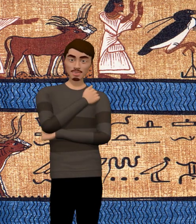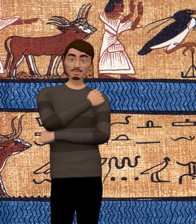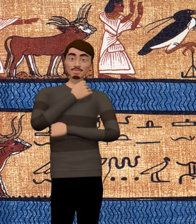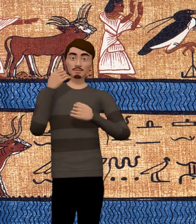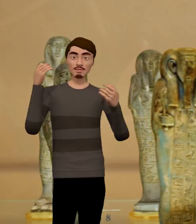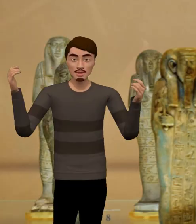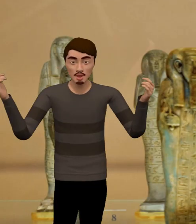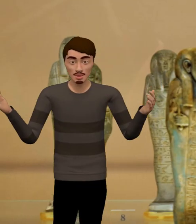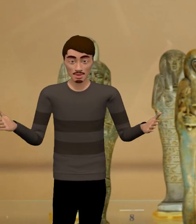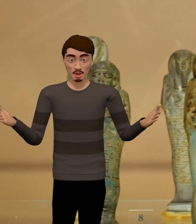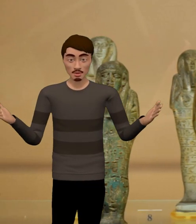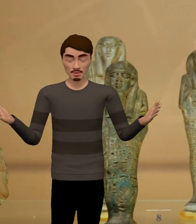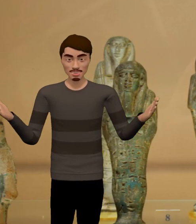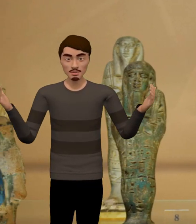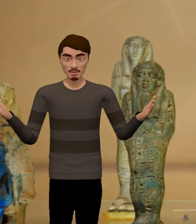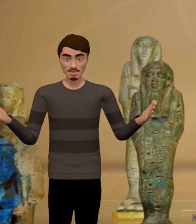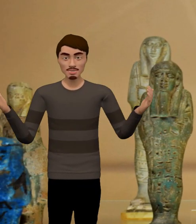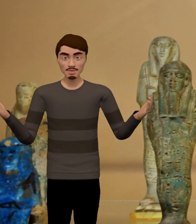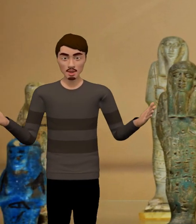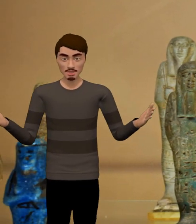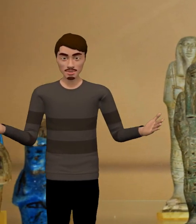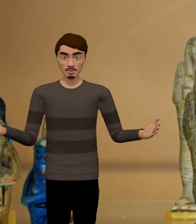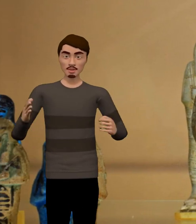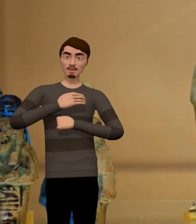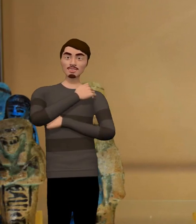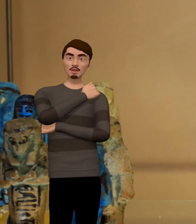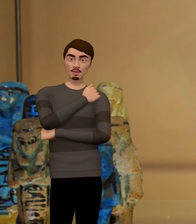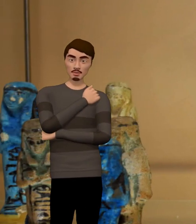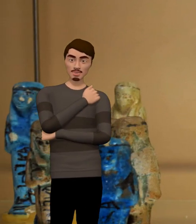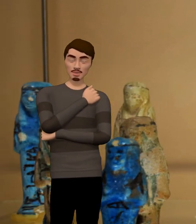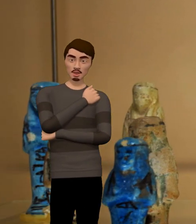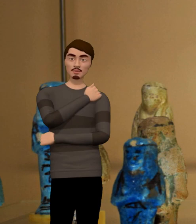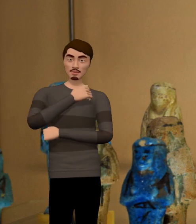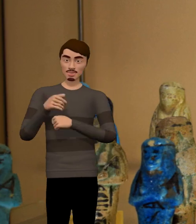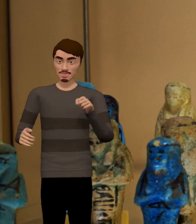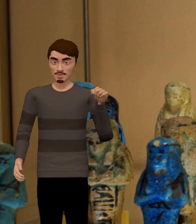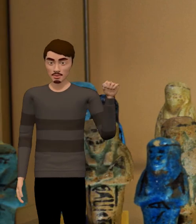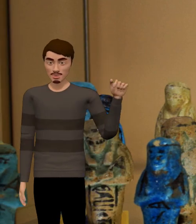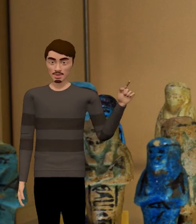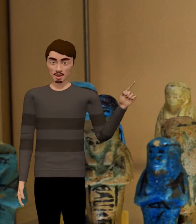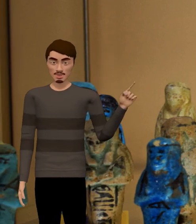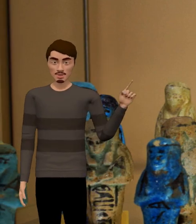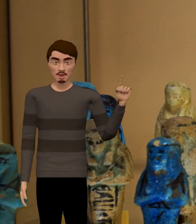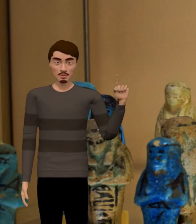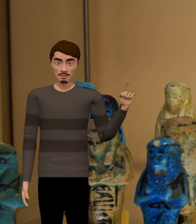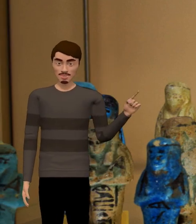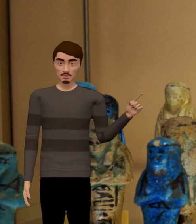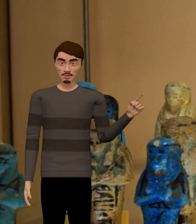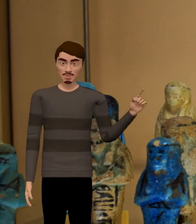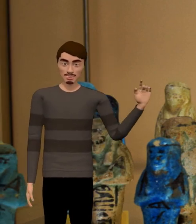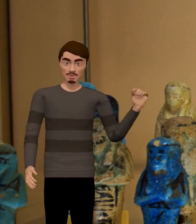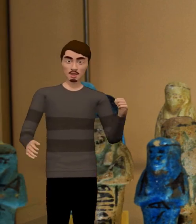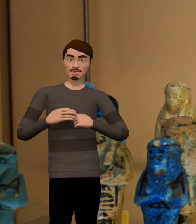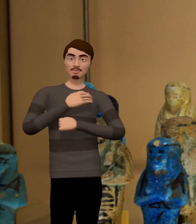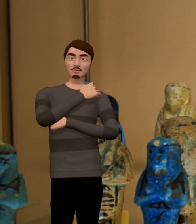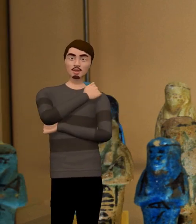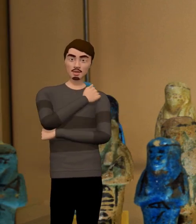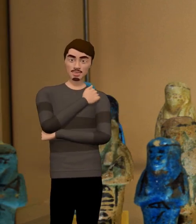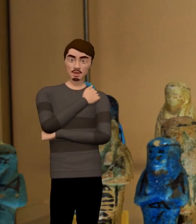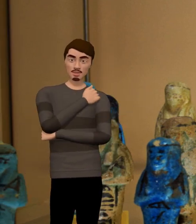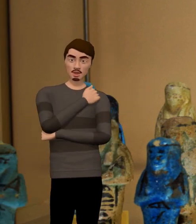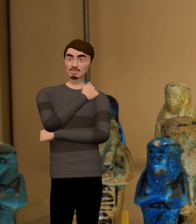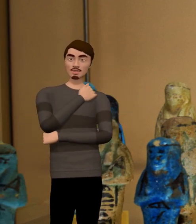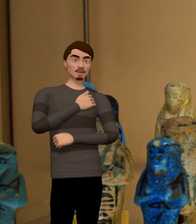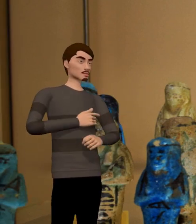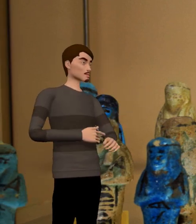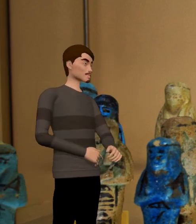in company. In order not to fatigue in the work, at the time of death, small statuettes were placed next to